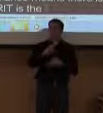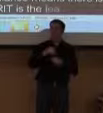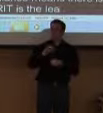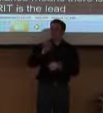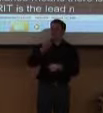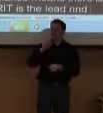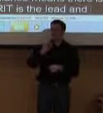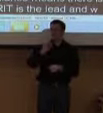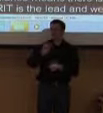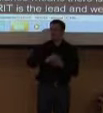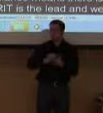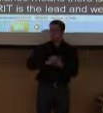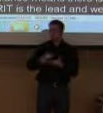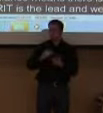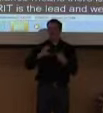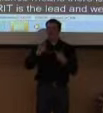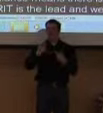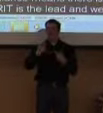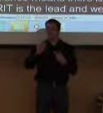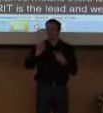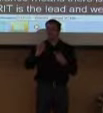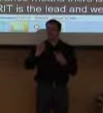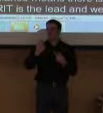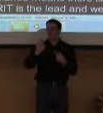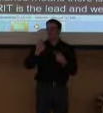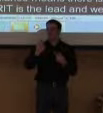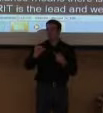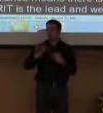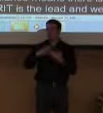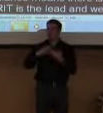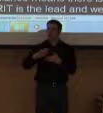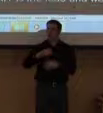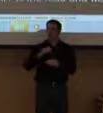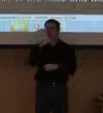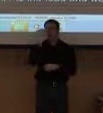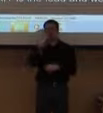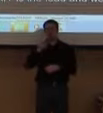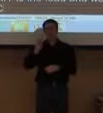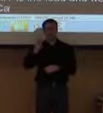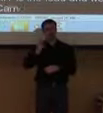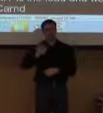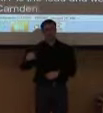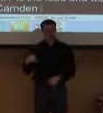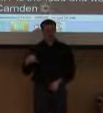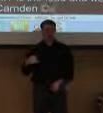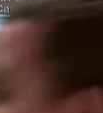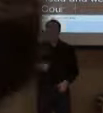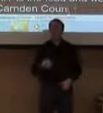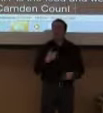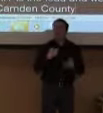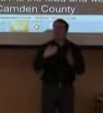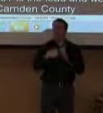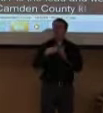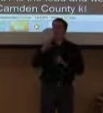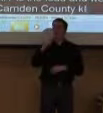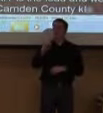New York, and Camden County College in Blackwood, New Jersey. And I just wanted to point out our